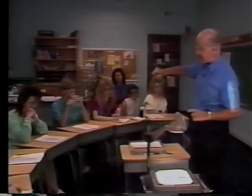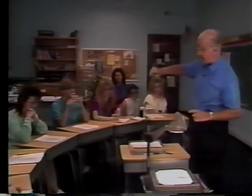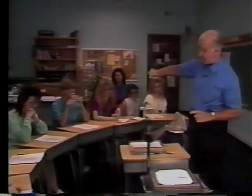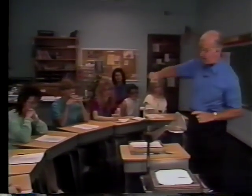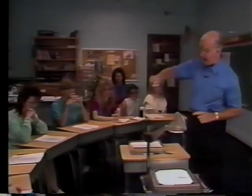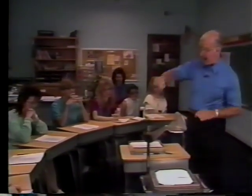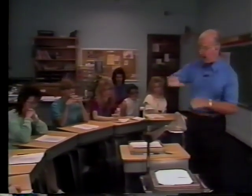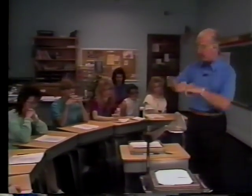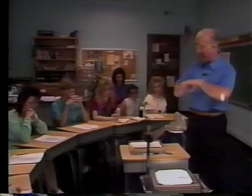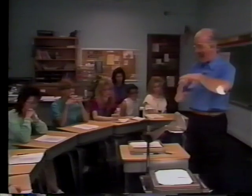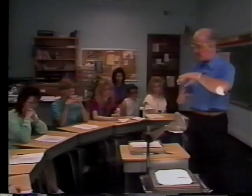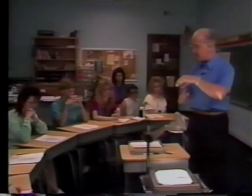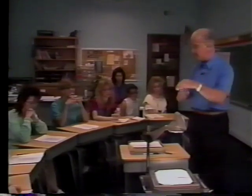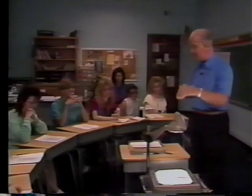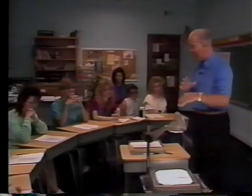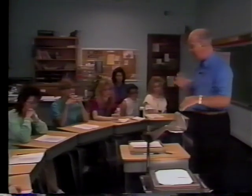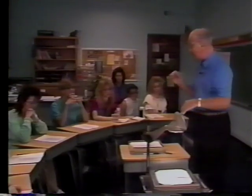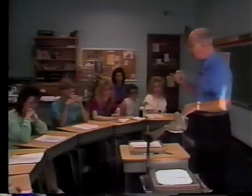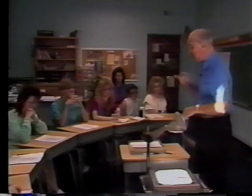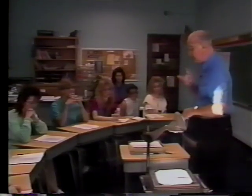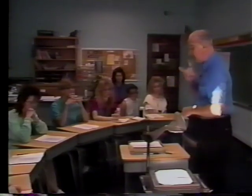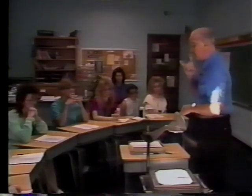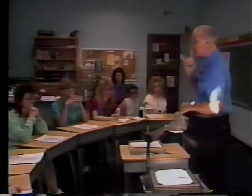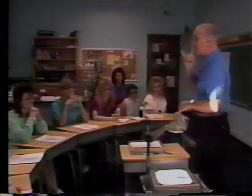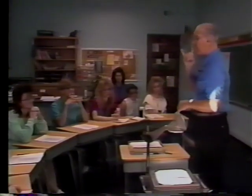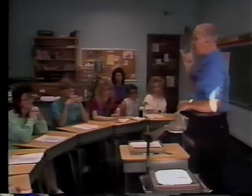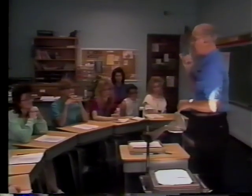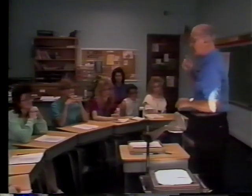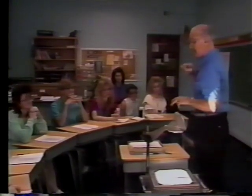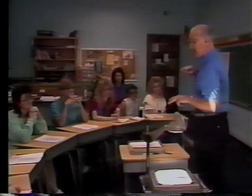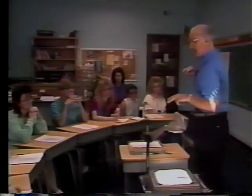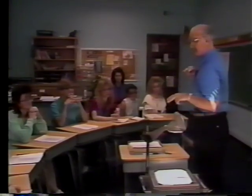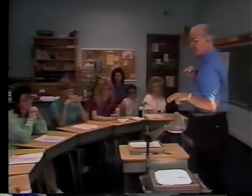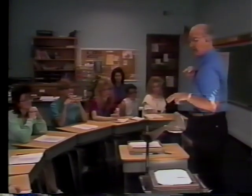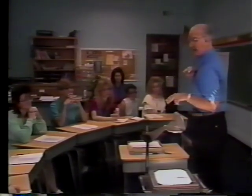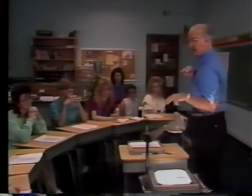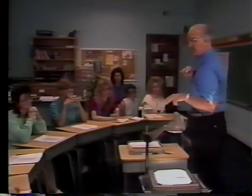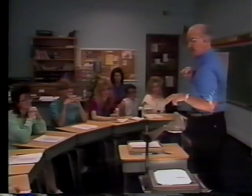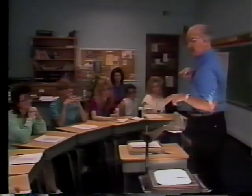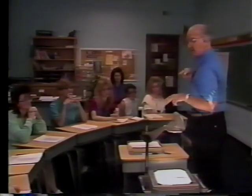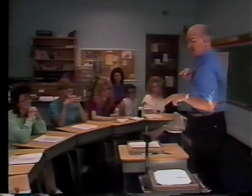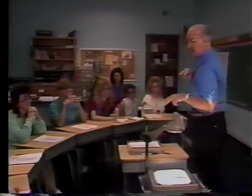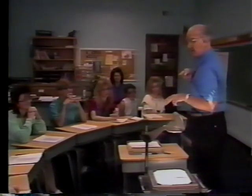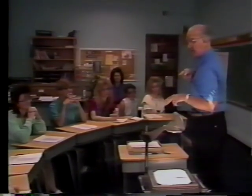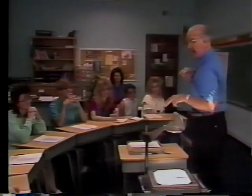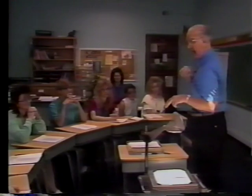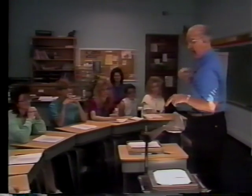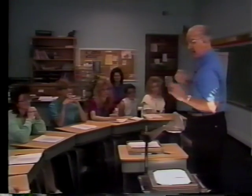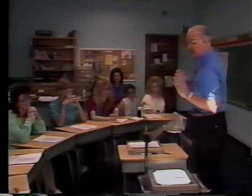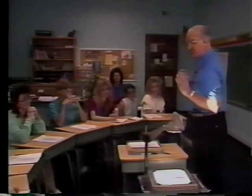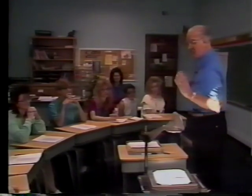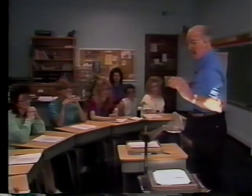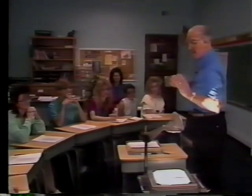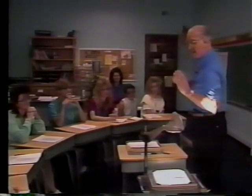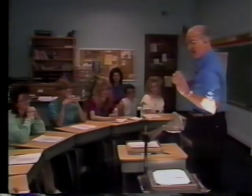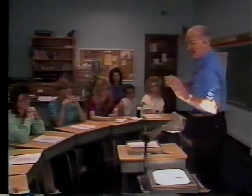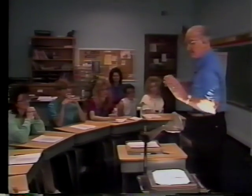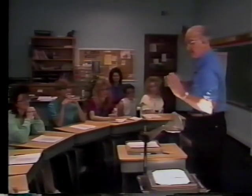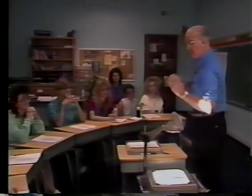around a pile of mountains, and supercilious pear at shanties